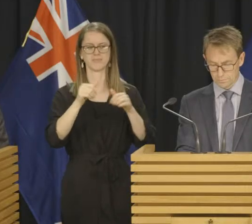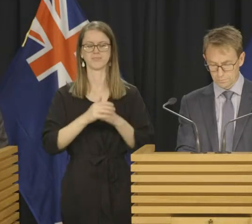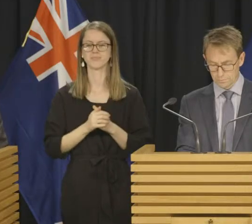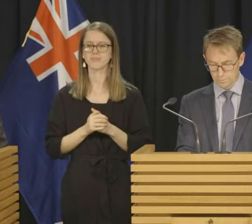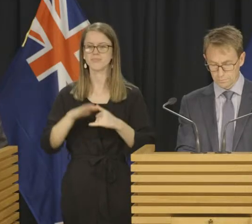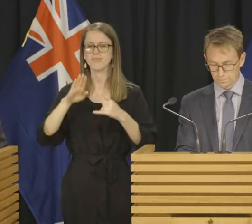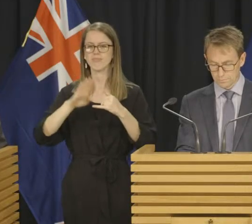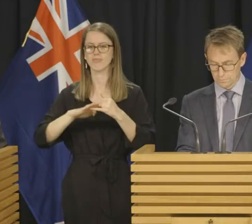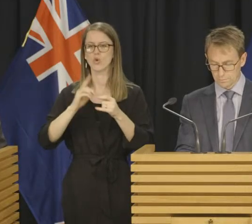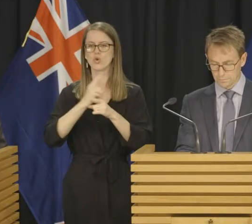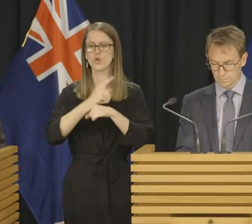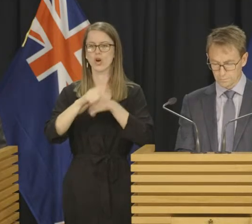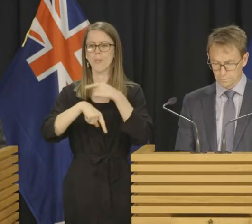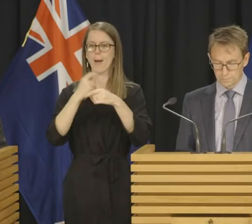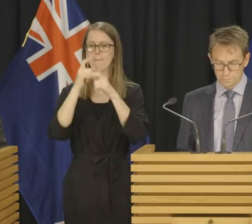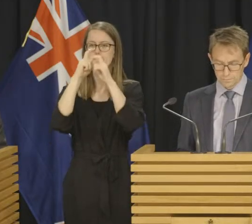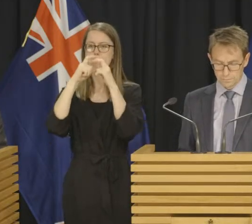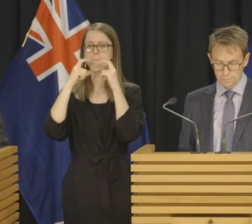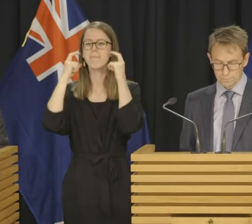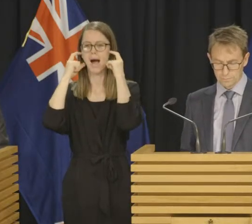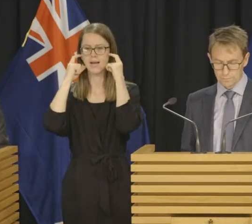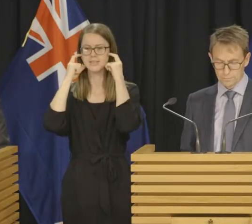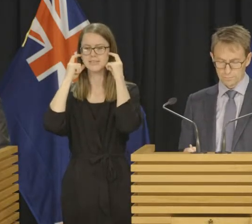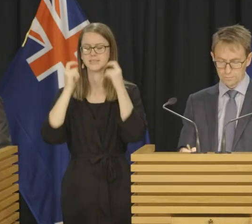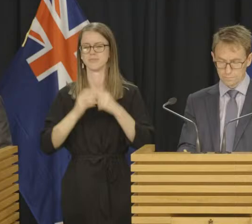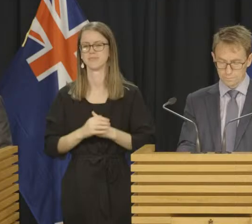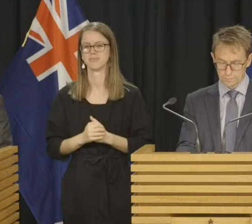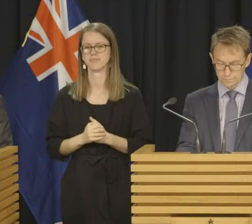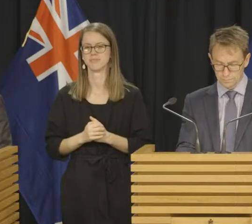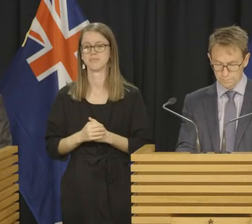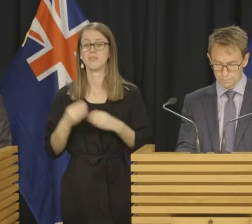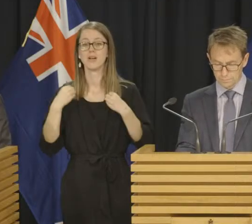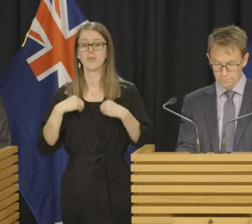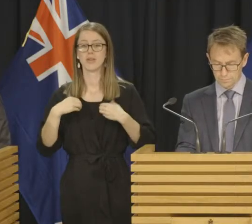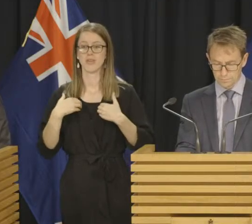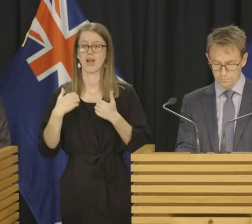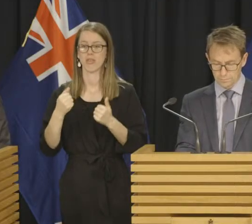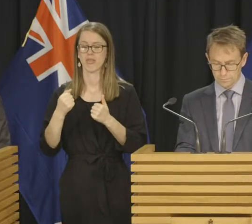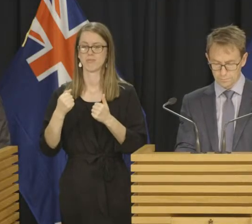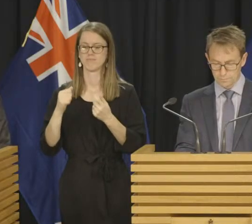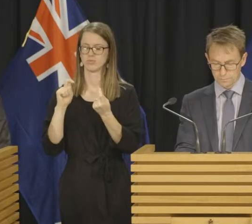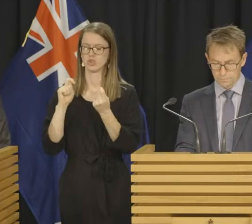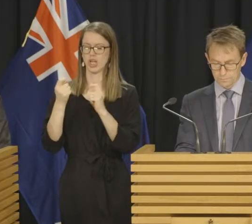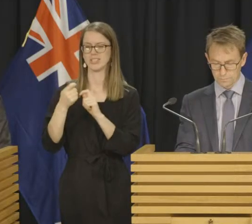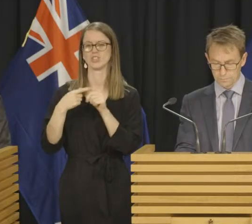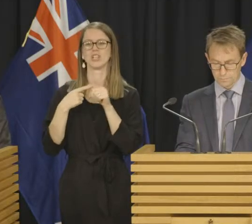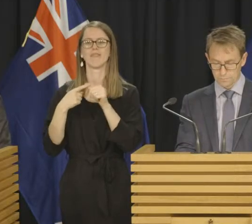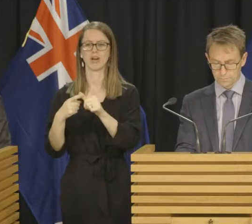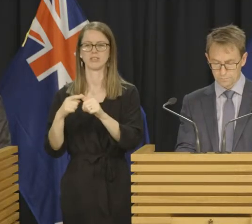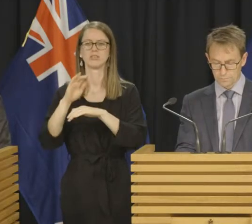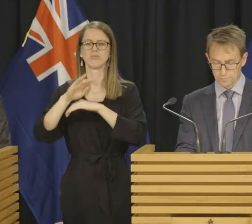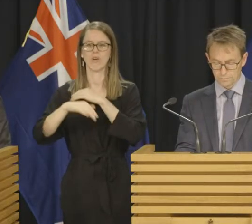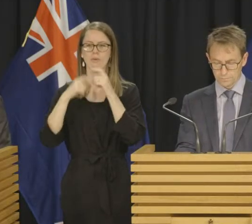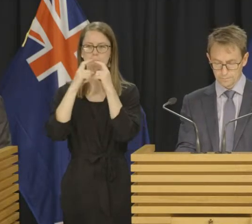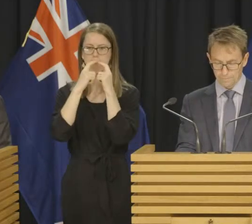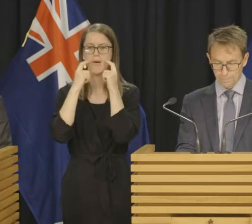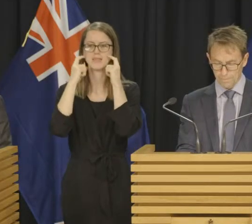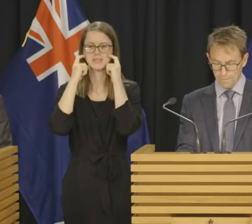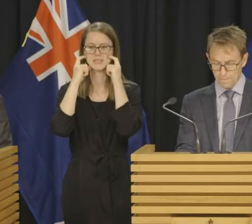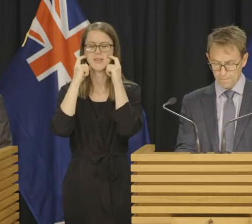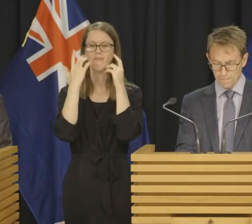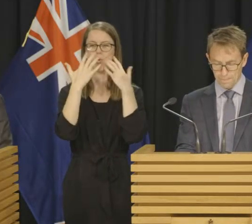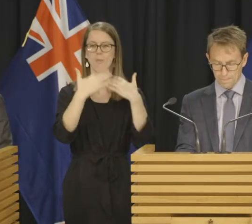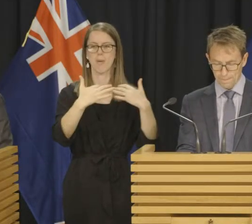Finally, the use of face masks. The Ministry of Health has updated its advice on the use of masks by the